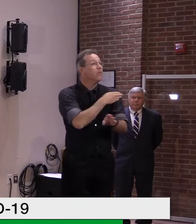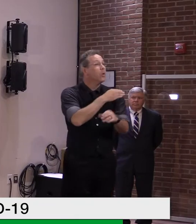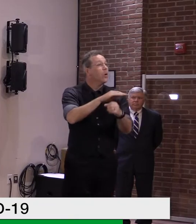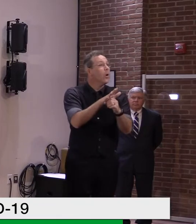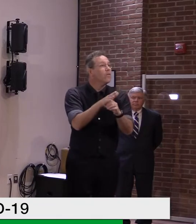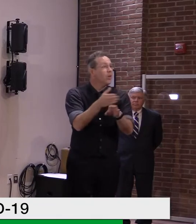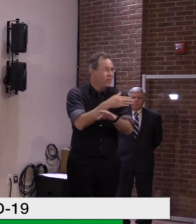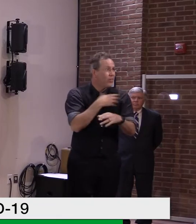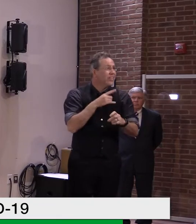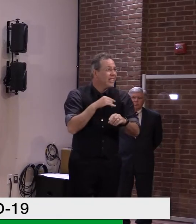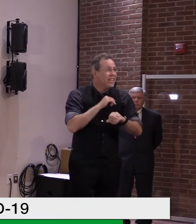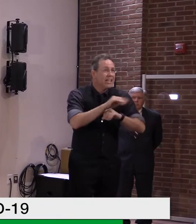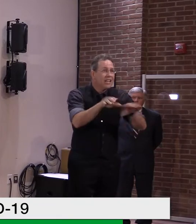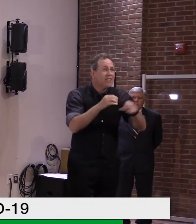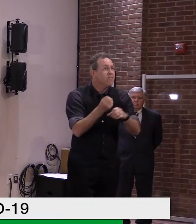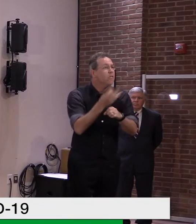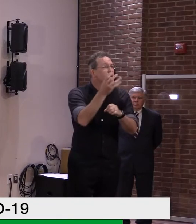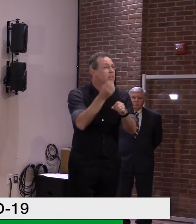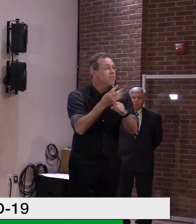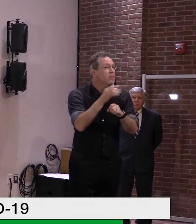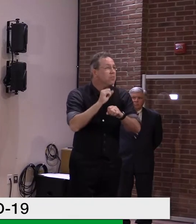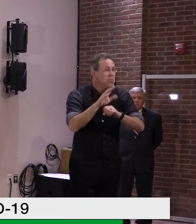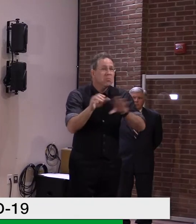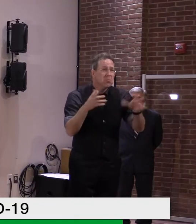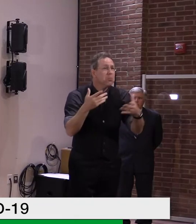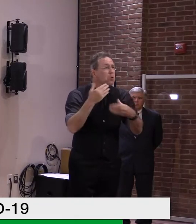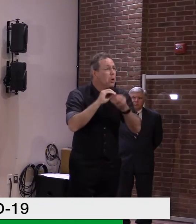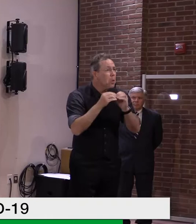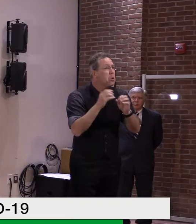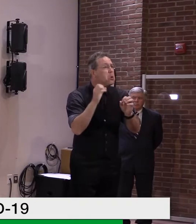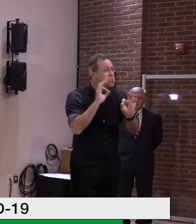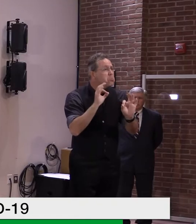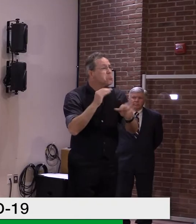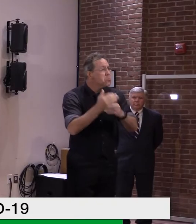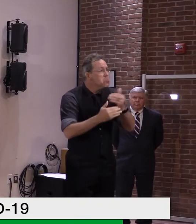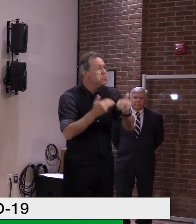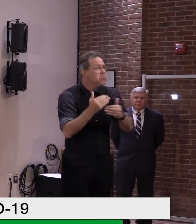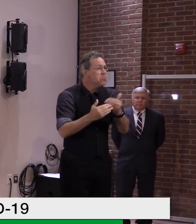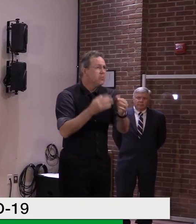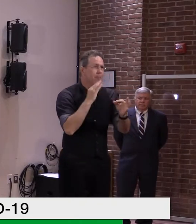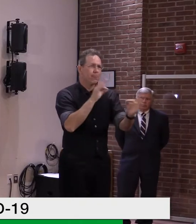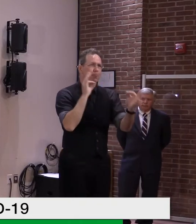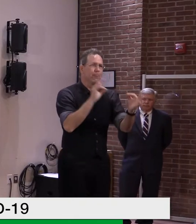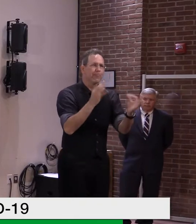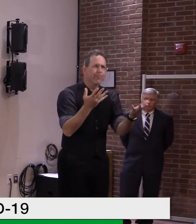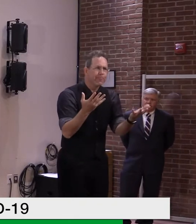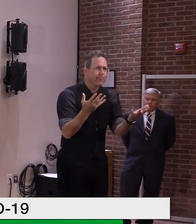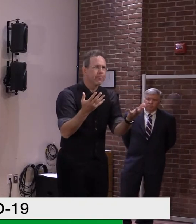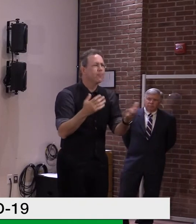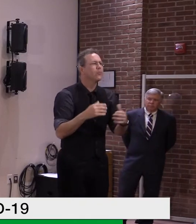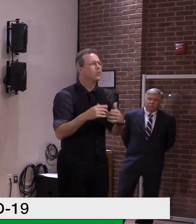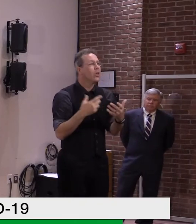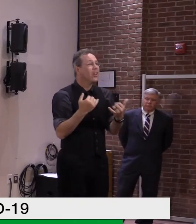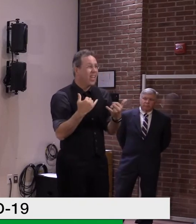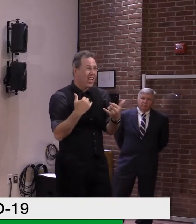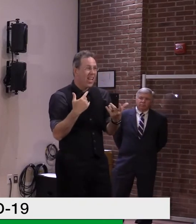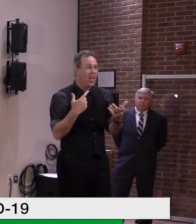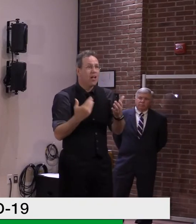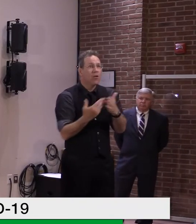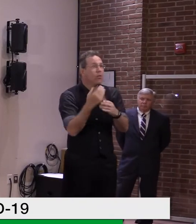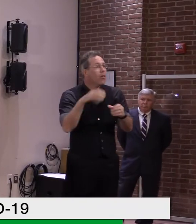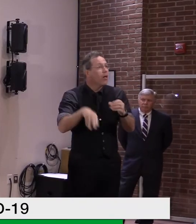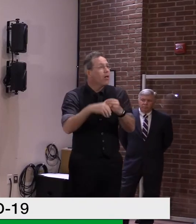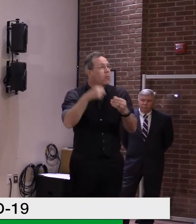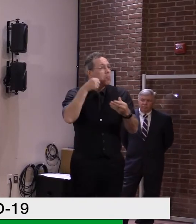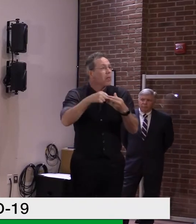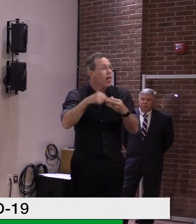it proved to be better once there was a mail-in ballot. So I said after we tried